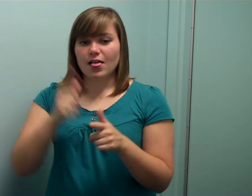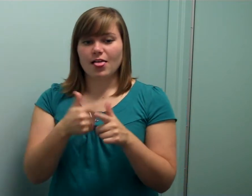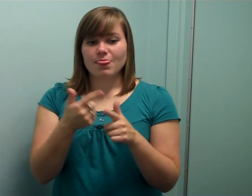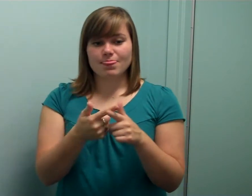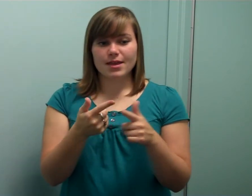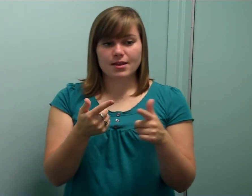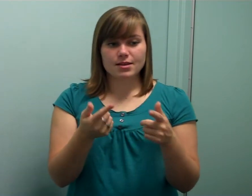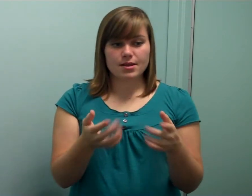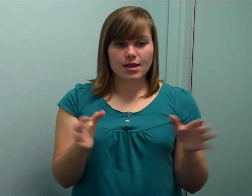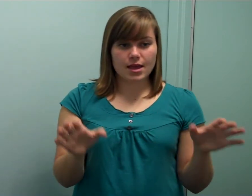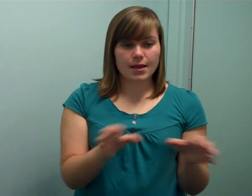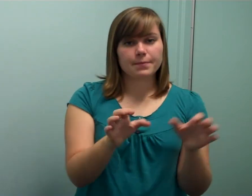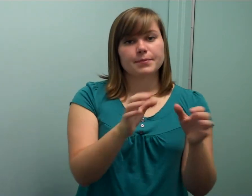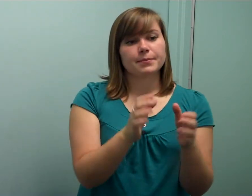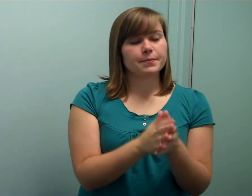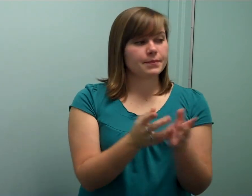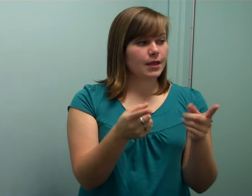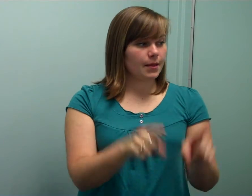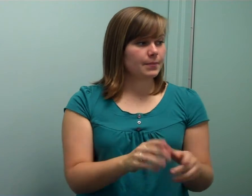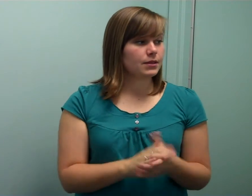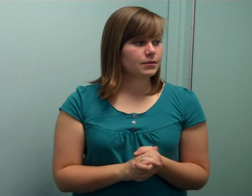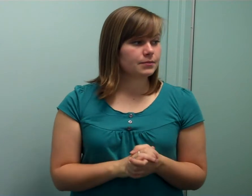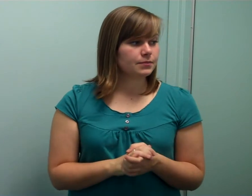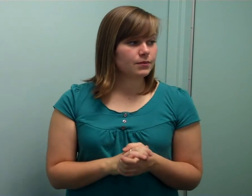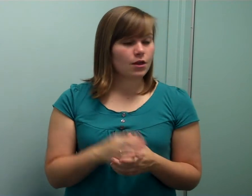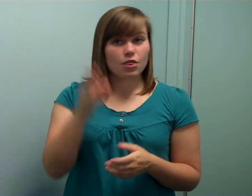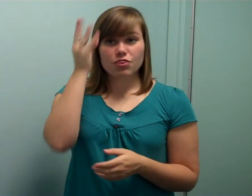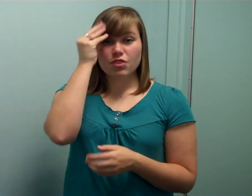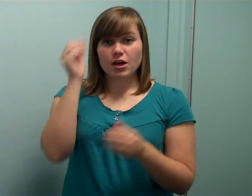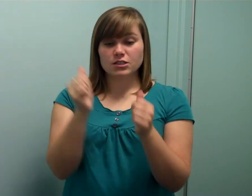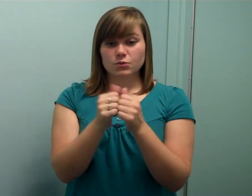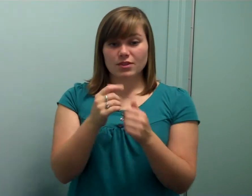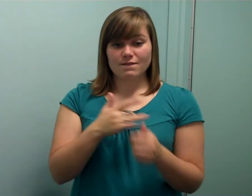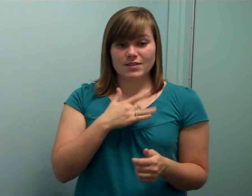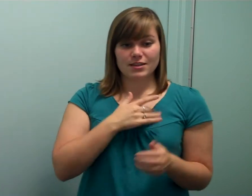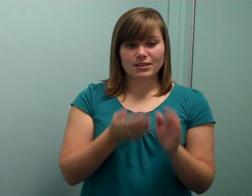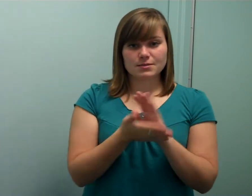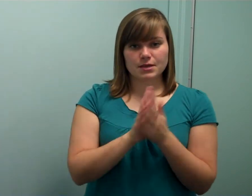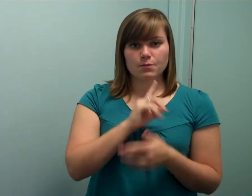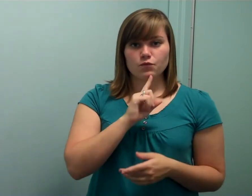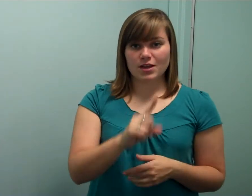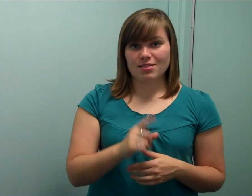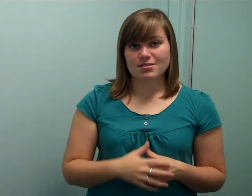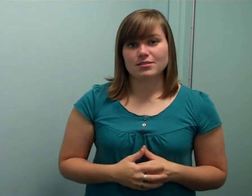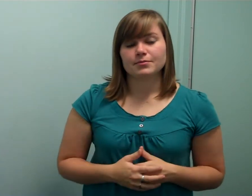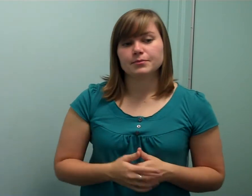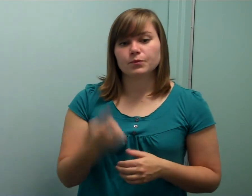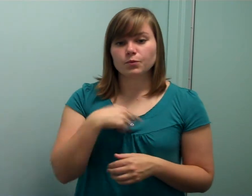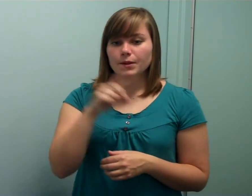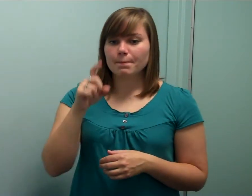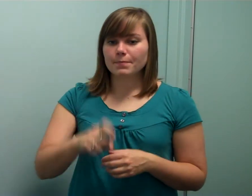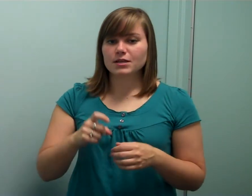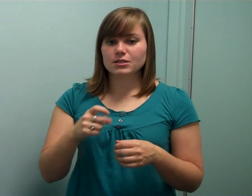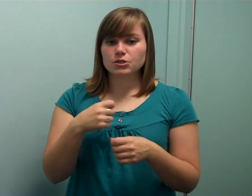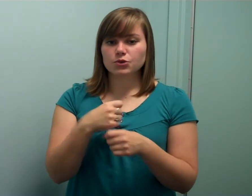being. Thoughts with feeling become reality. We must create what we do in this